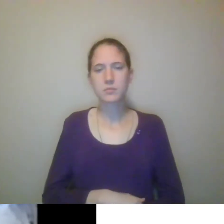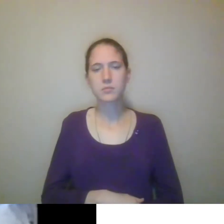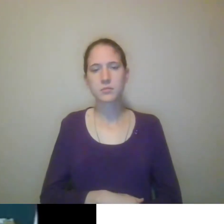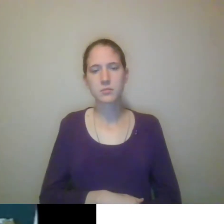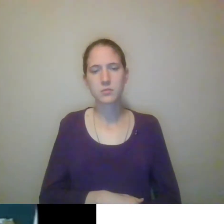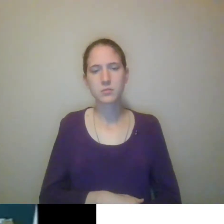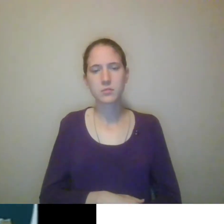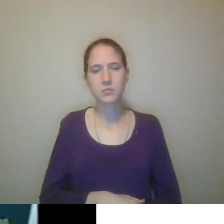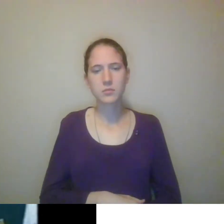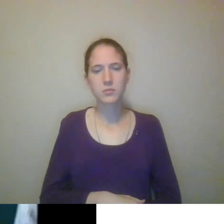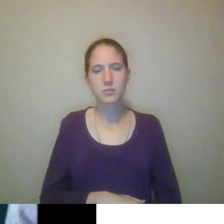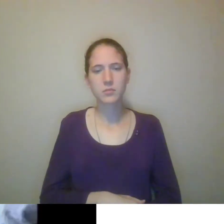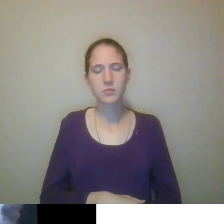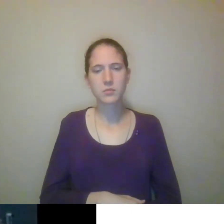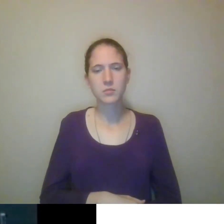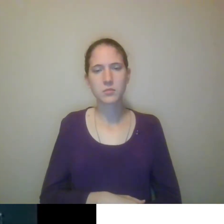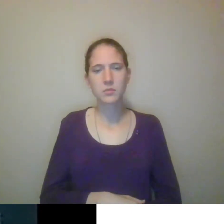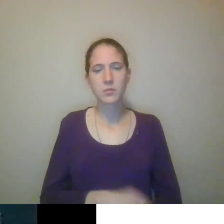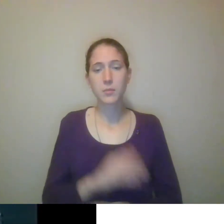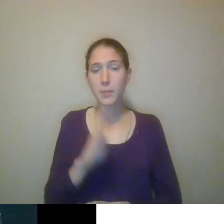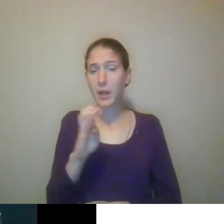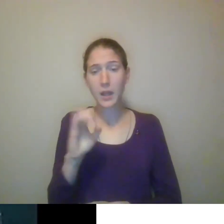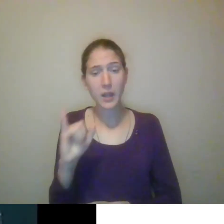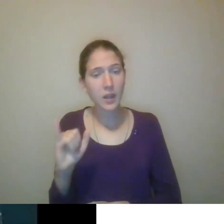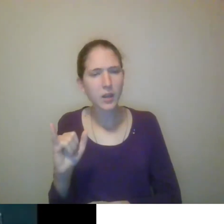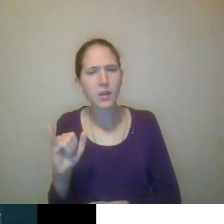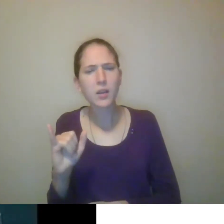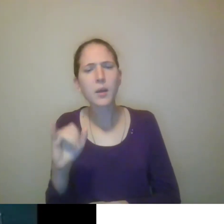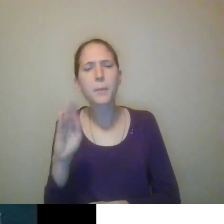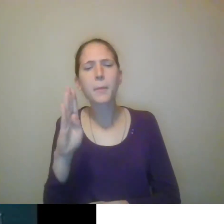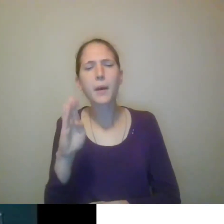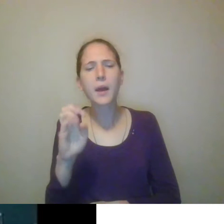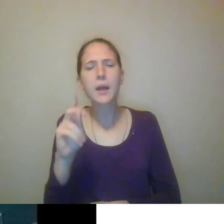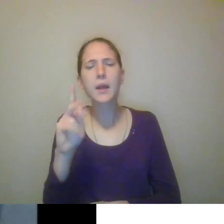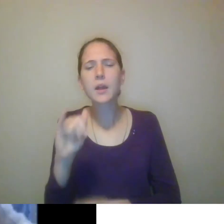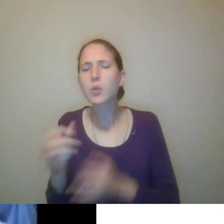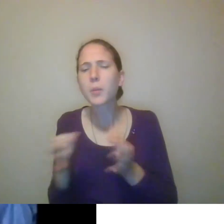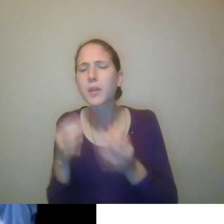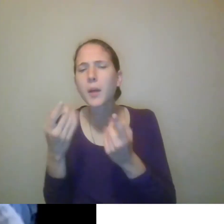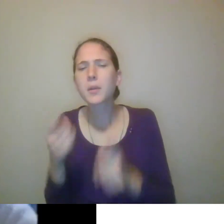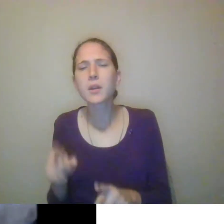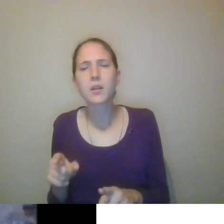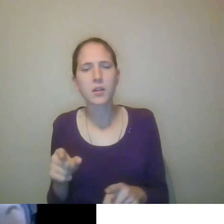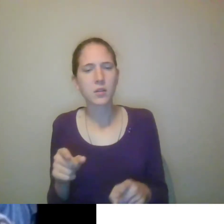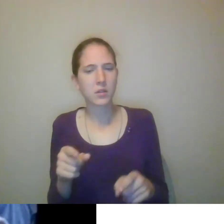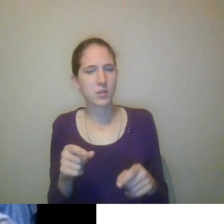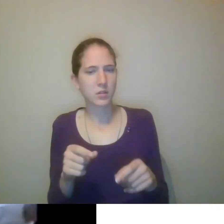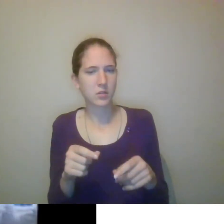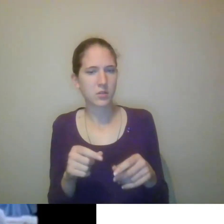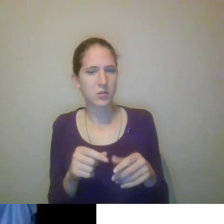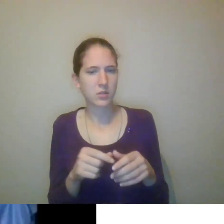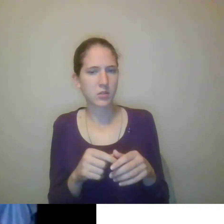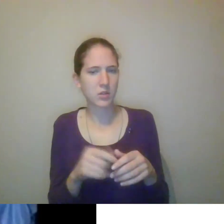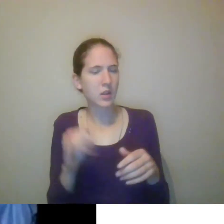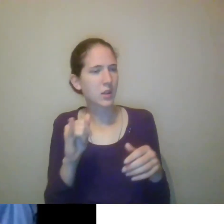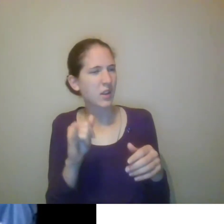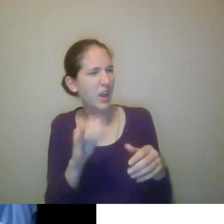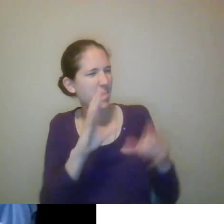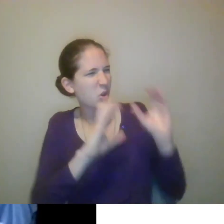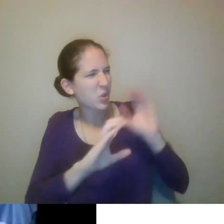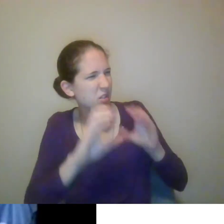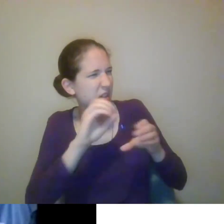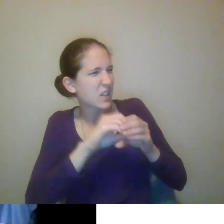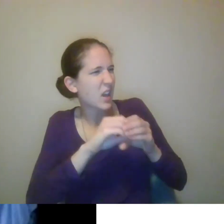Okay. All right. Maybe see if you can. Let's hear Becky's Is description. it like the material with the chemicals or whatever is in there is spreading